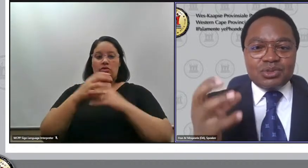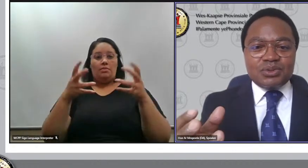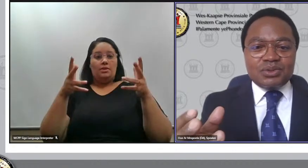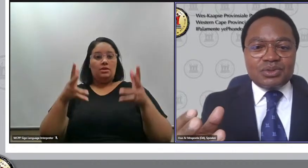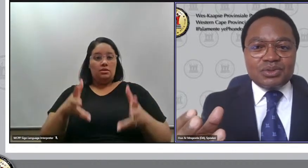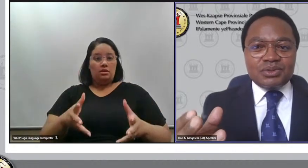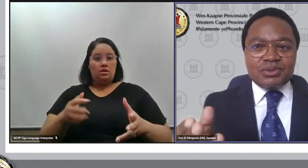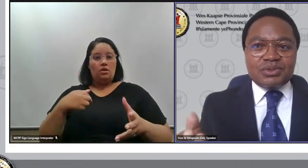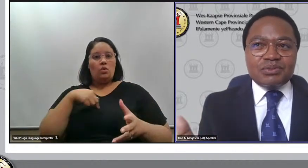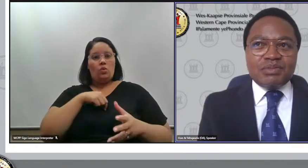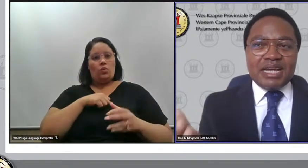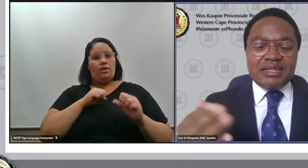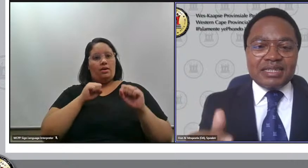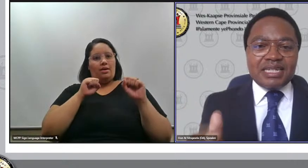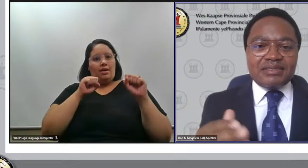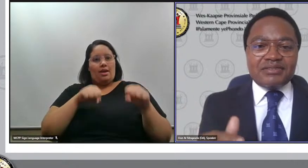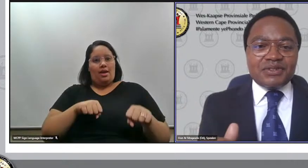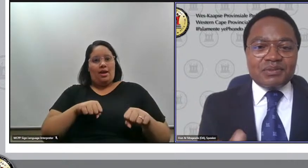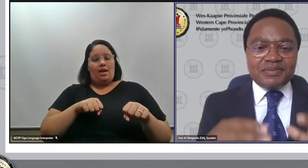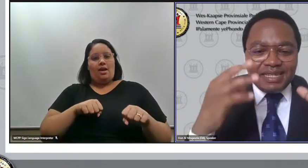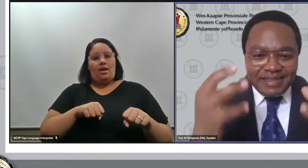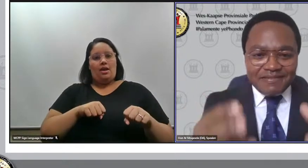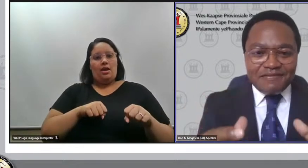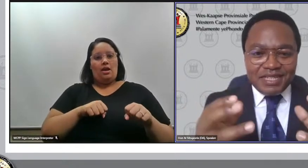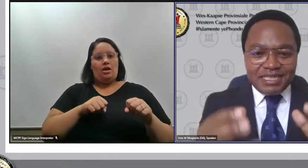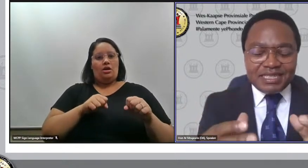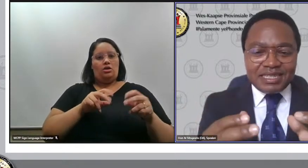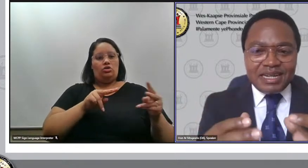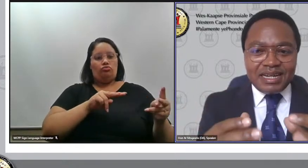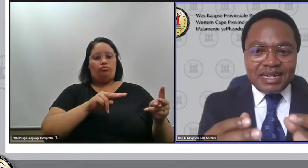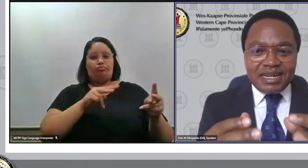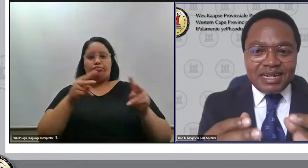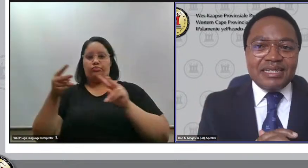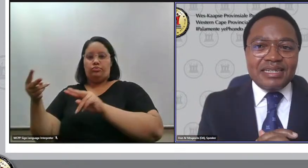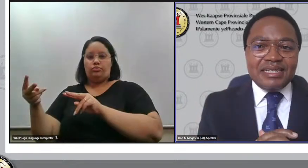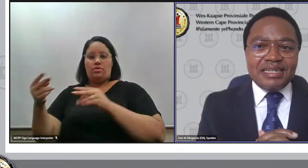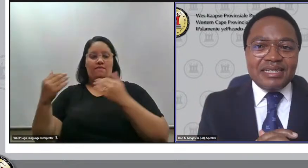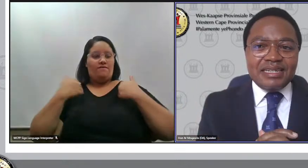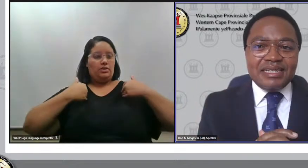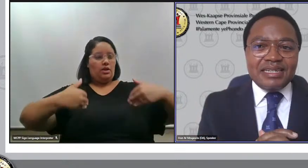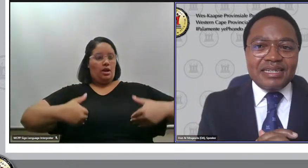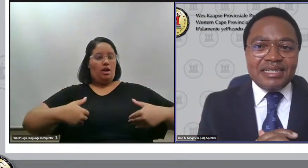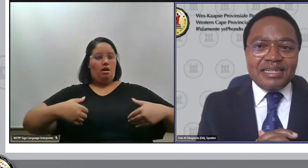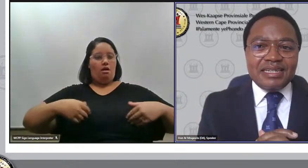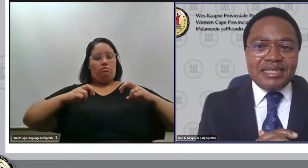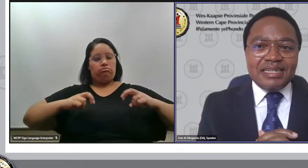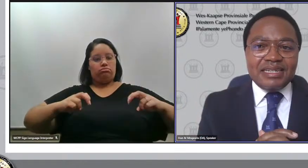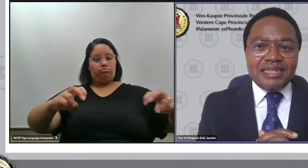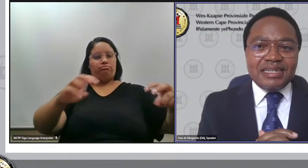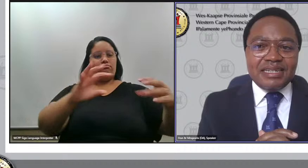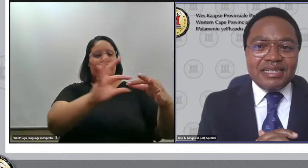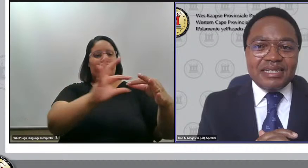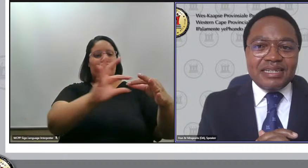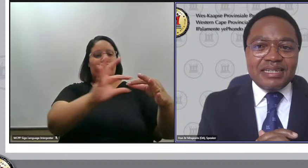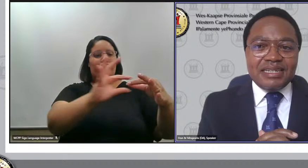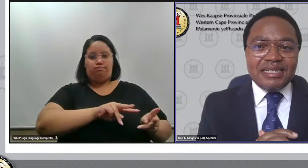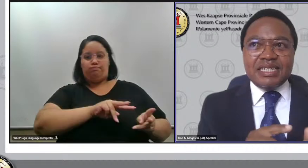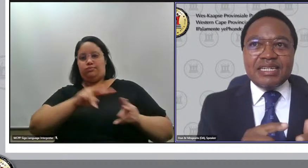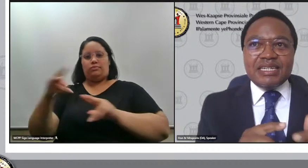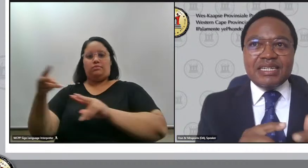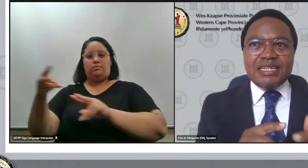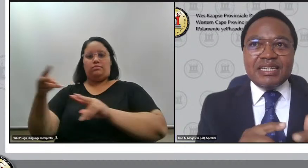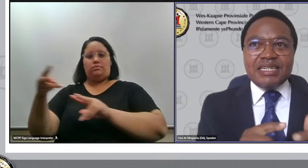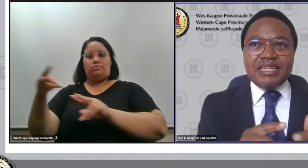able to migrate from the physical engagement into a virtual